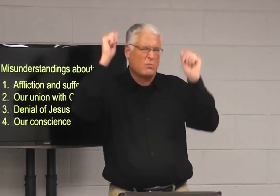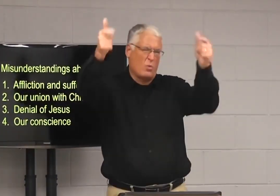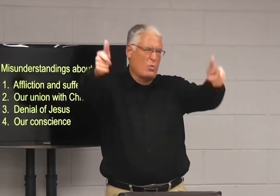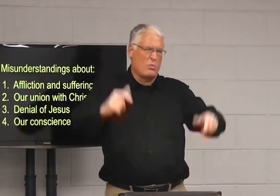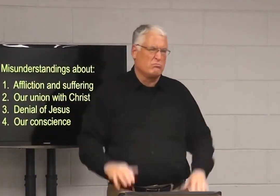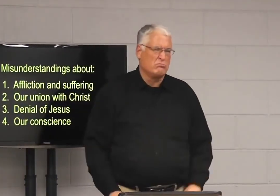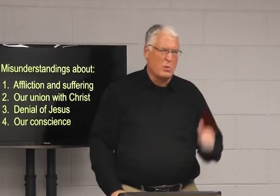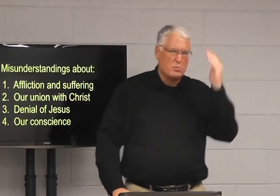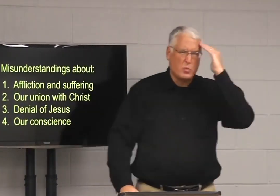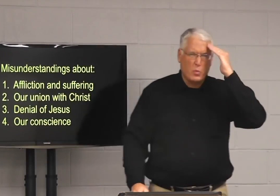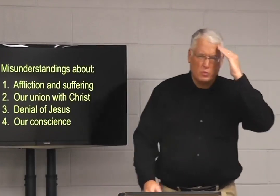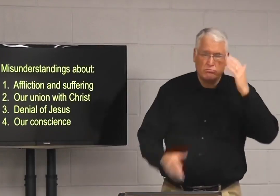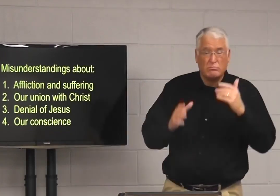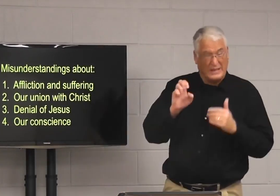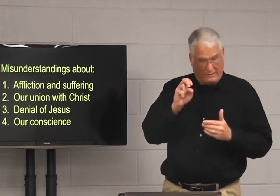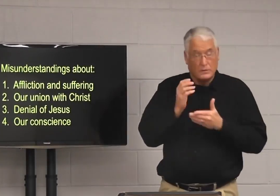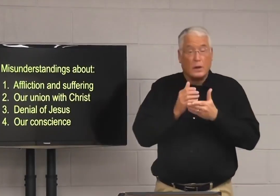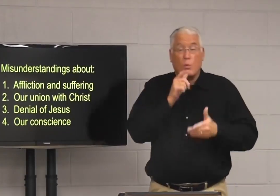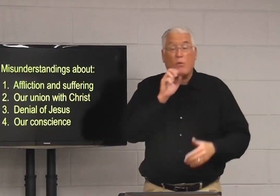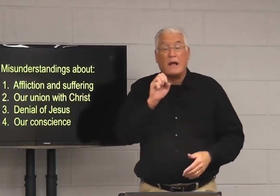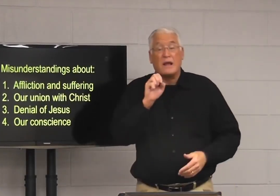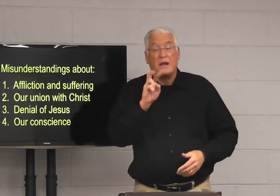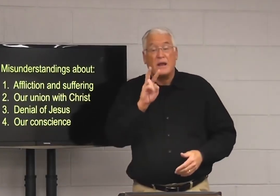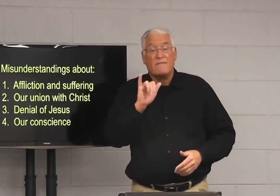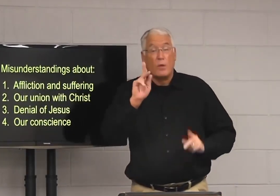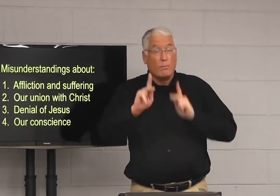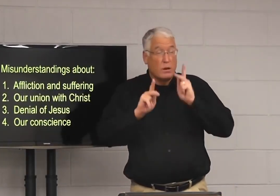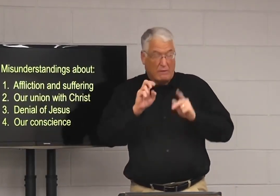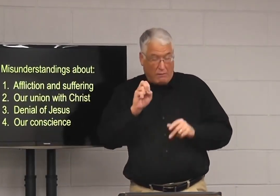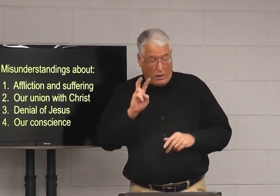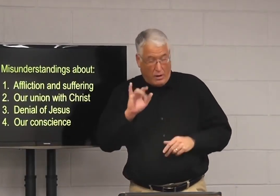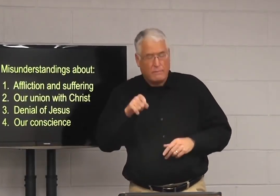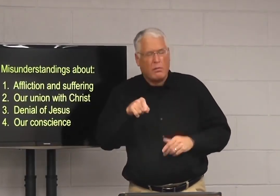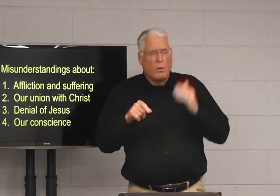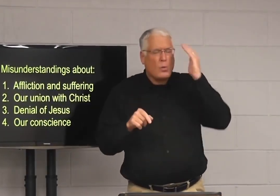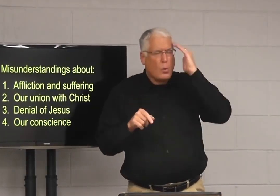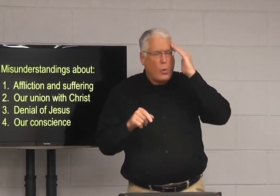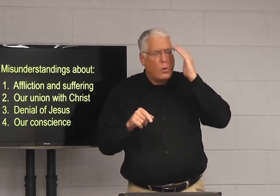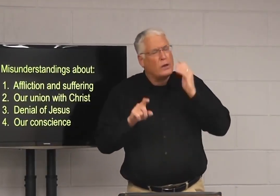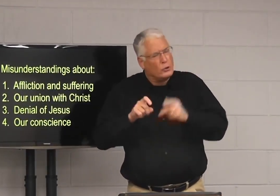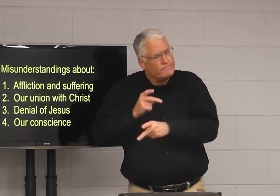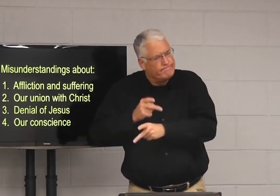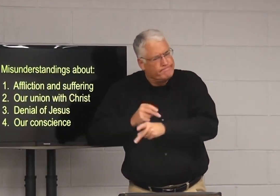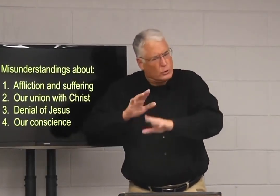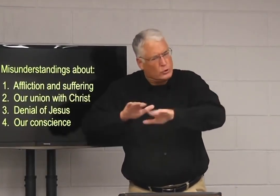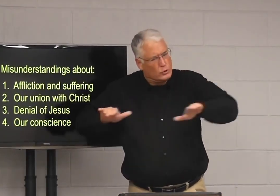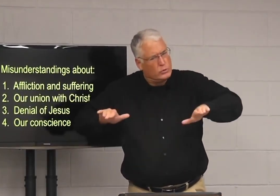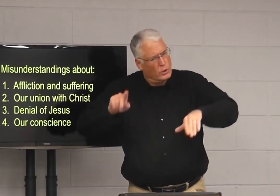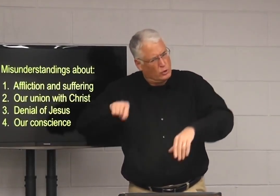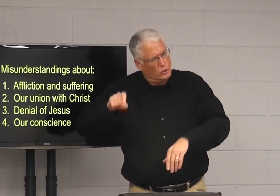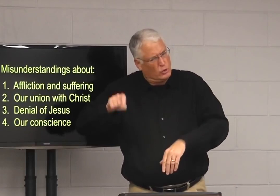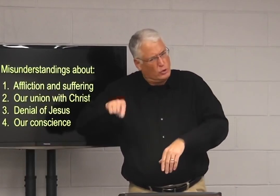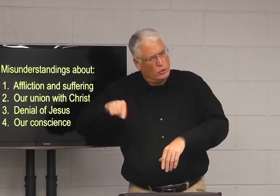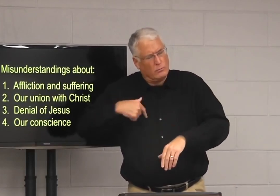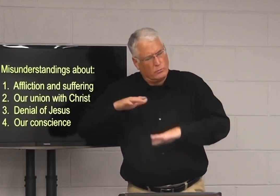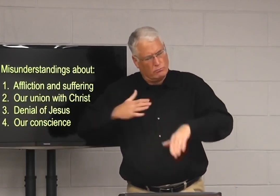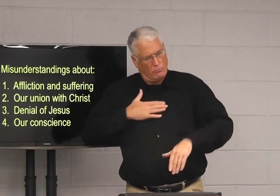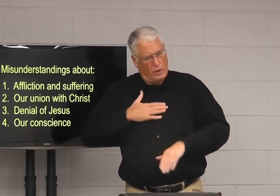should know the difference between right and wrong. Even those who are evil know that they should take